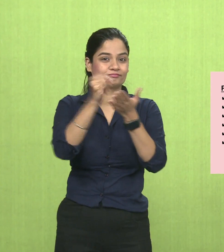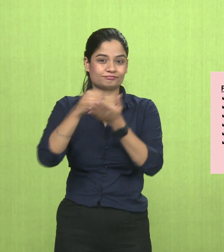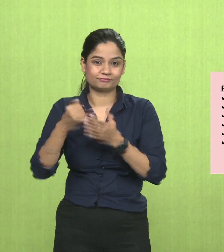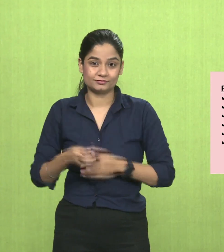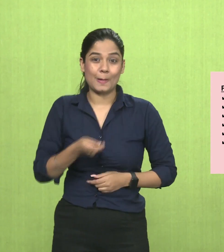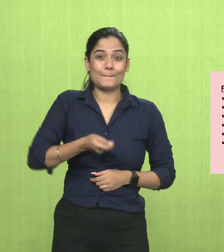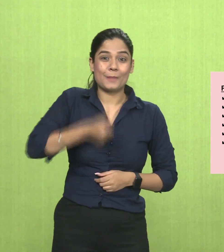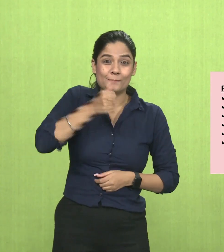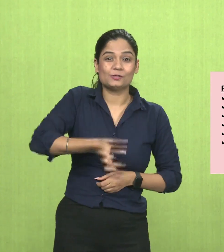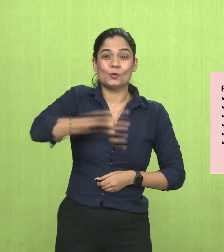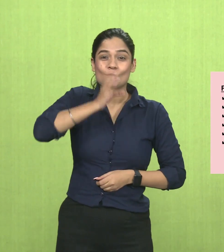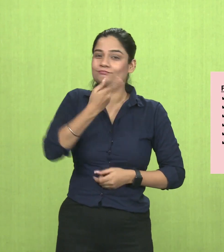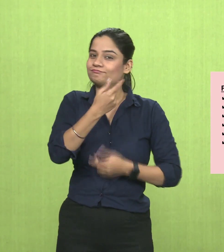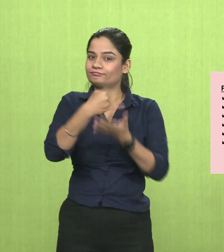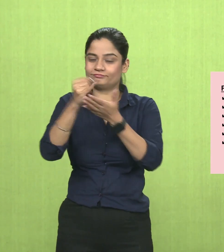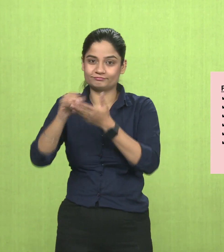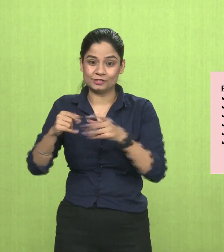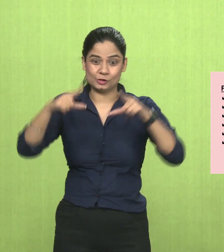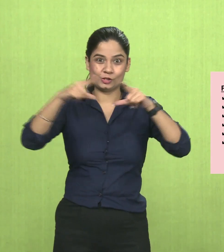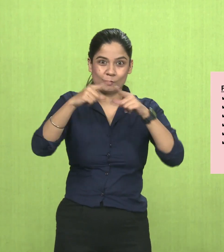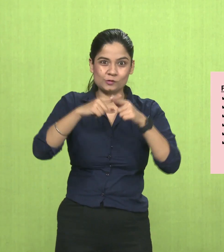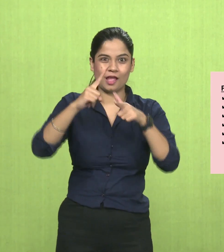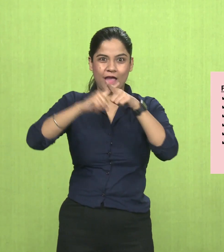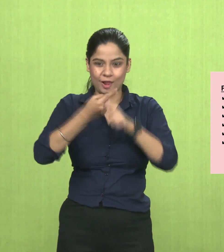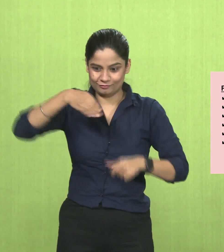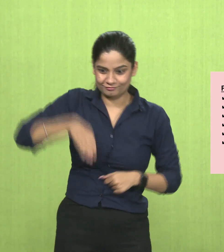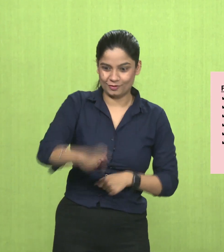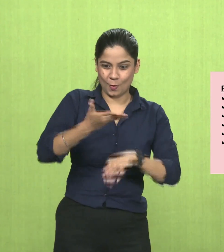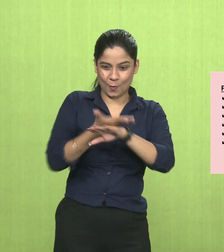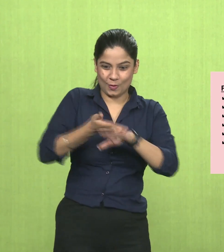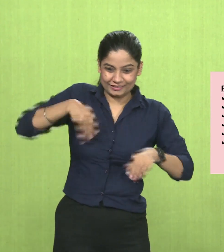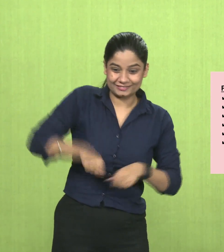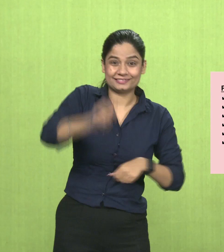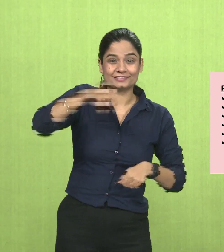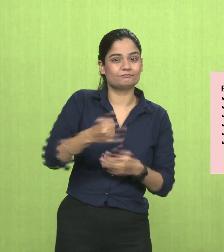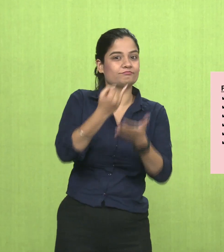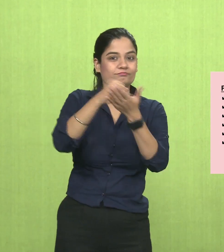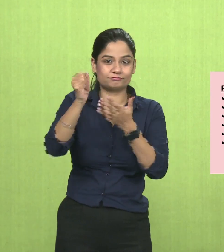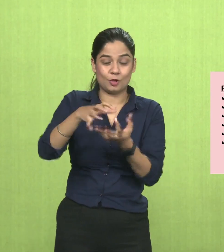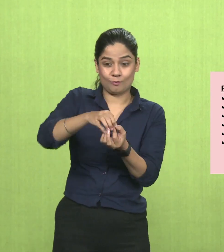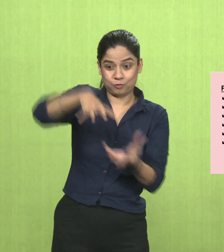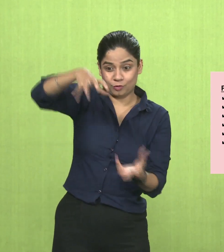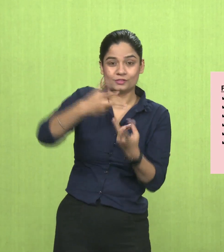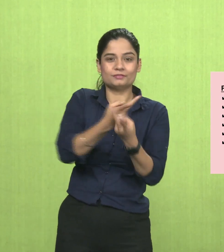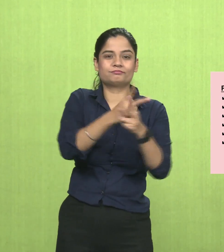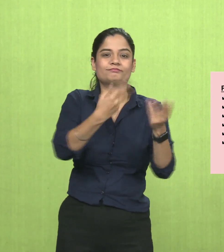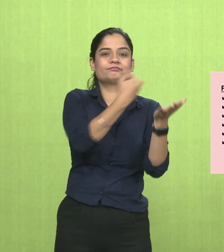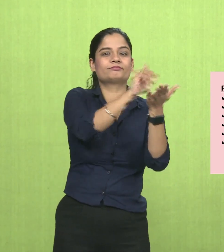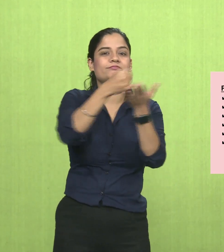sweets, jams, jellies, cold drinks, juices, confectionery items, fried potato and other